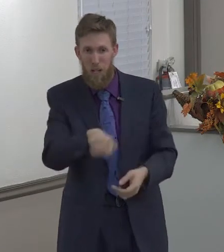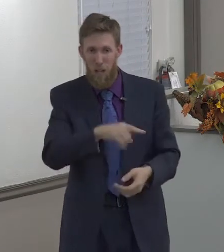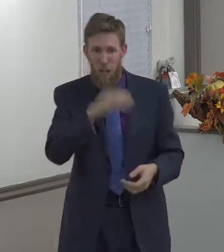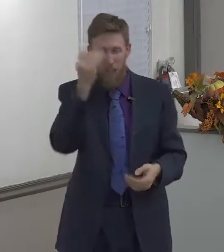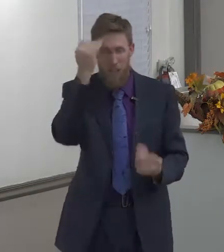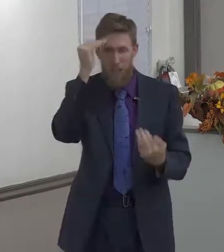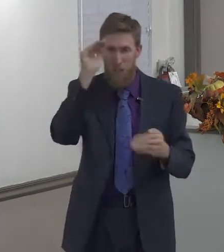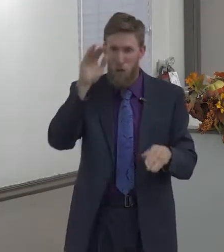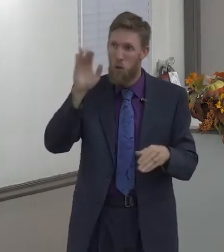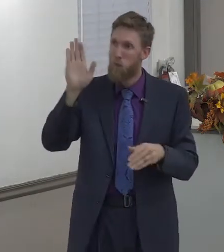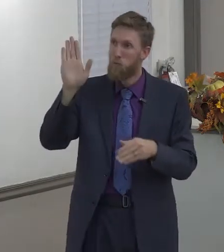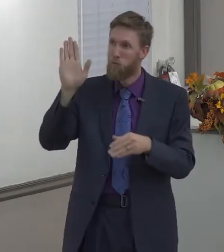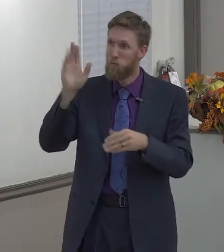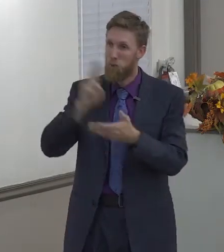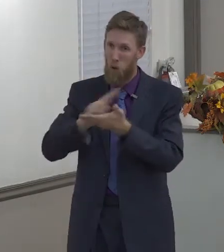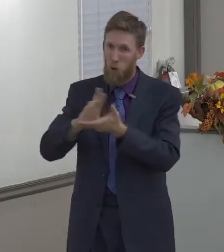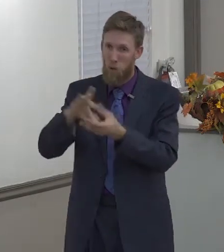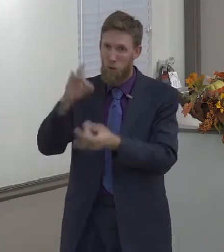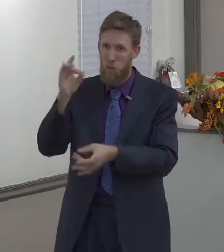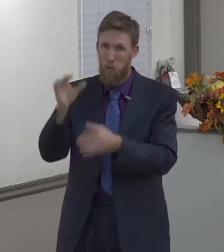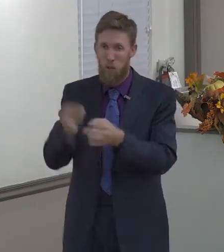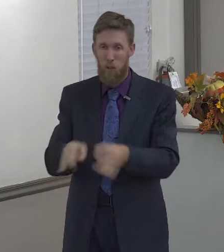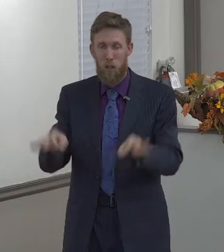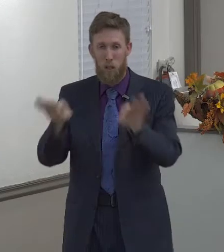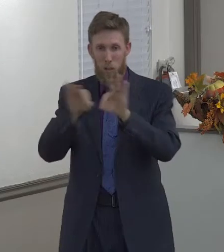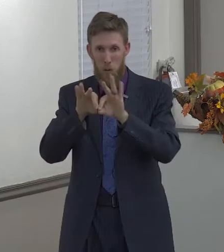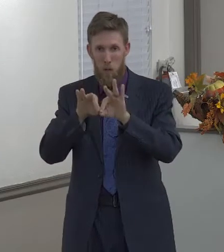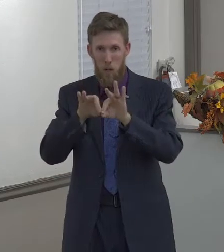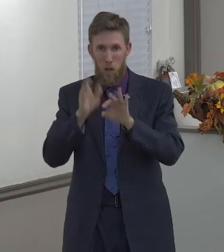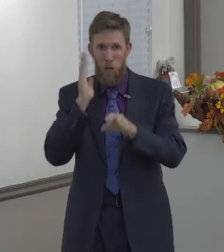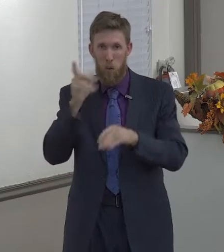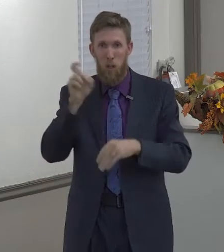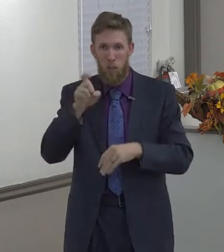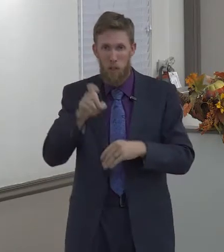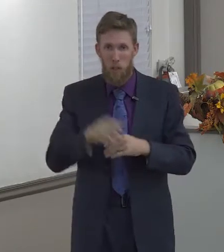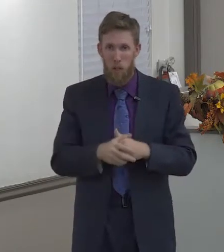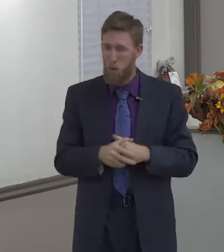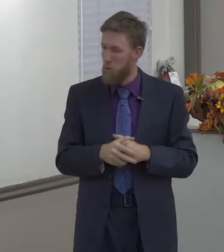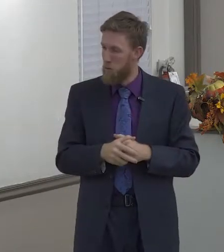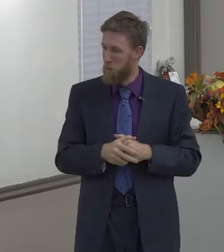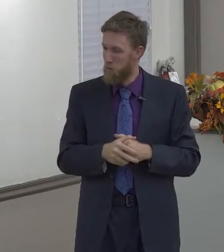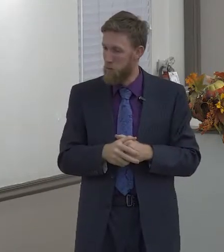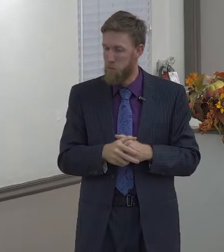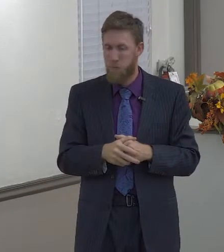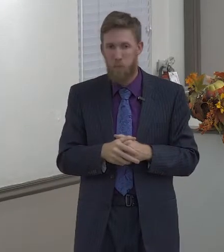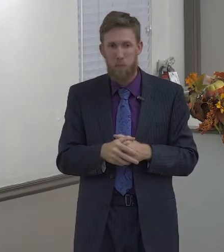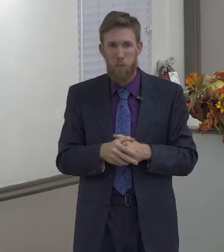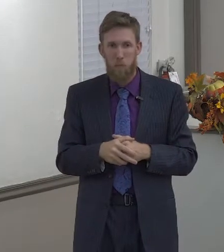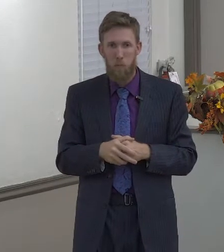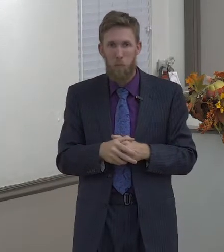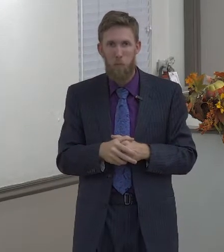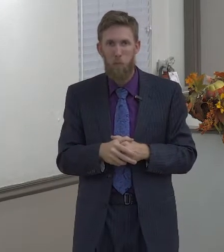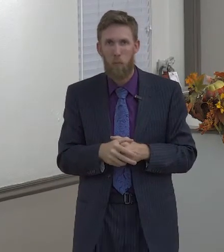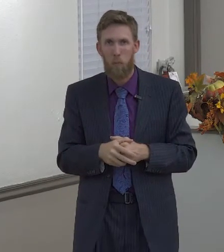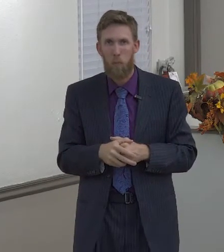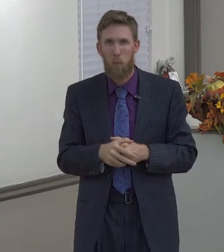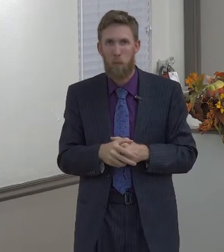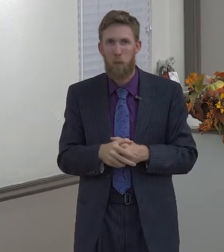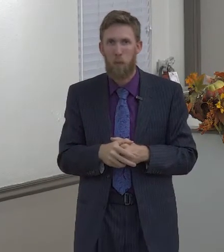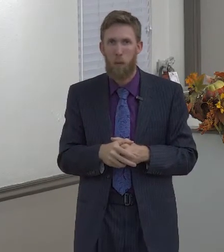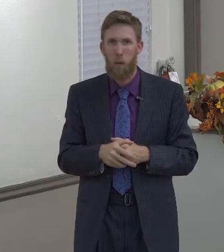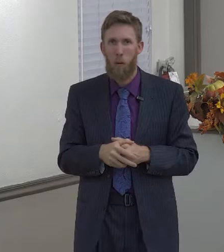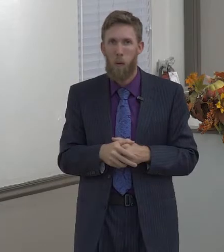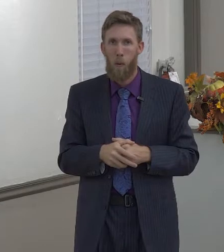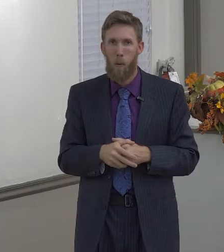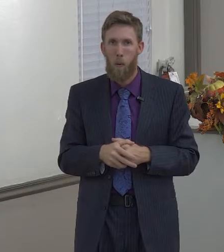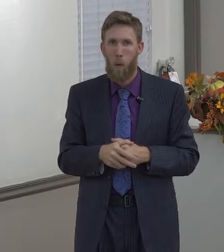Father, which saith he, ye have heard of me. That promise being him sending the Holy Spirit. The